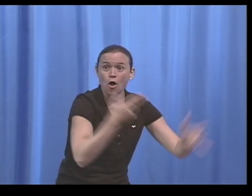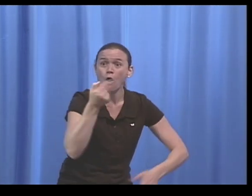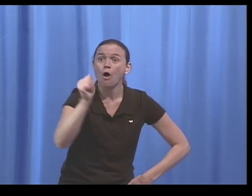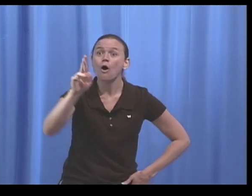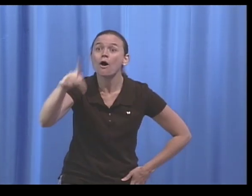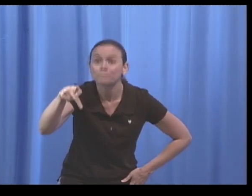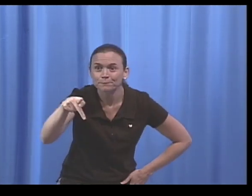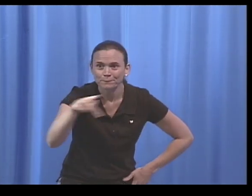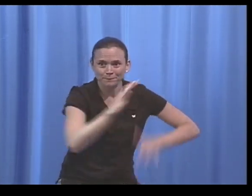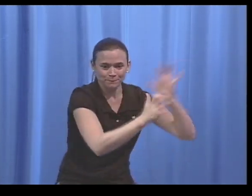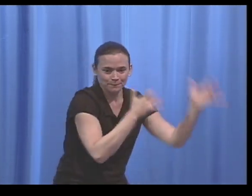harp.